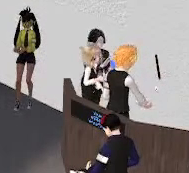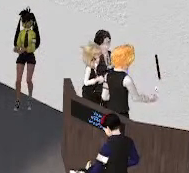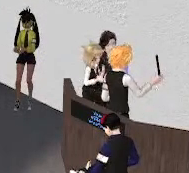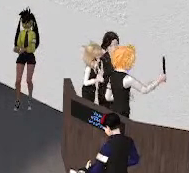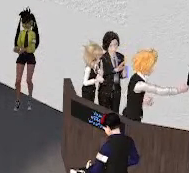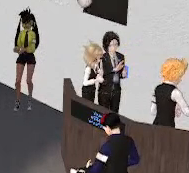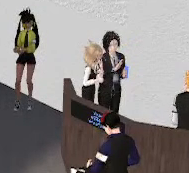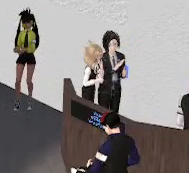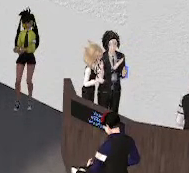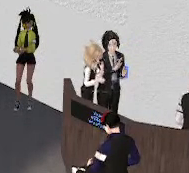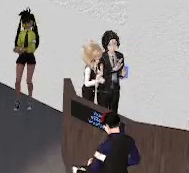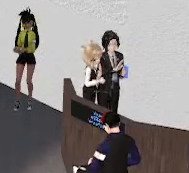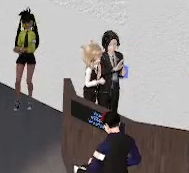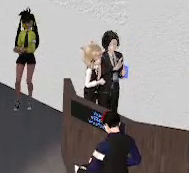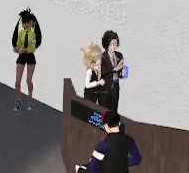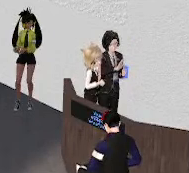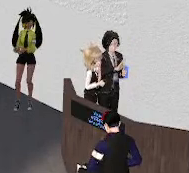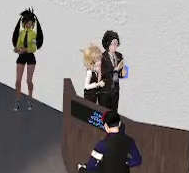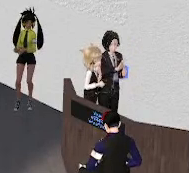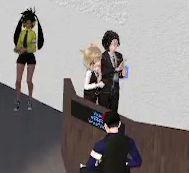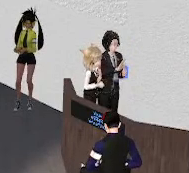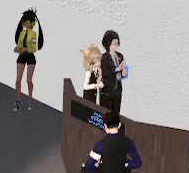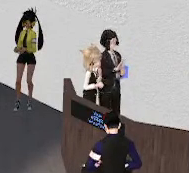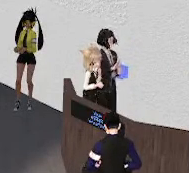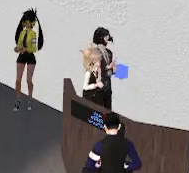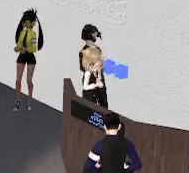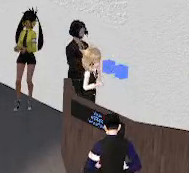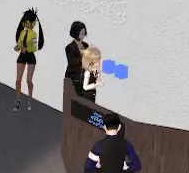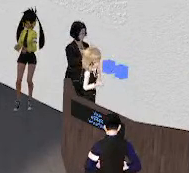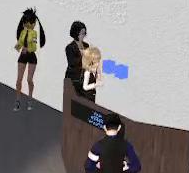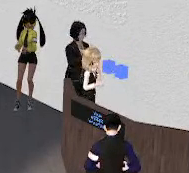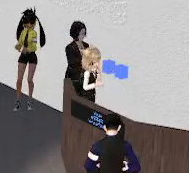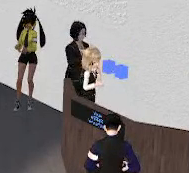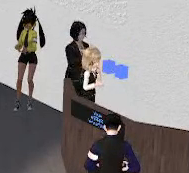Welcome. We have signing avatars right down here for you, so you can join in the class.